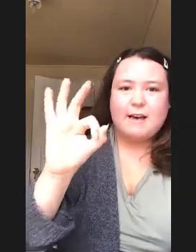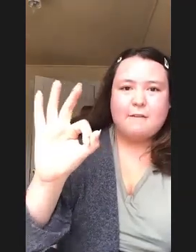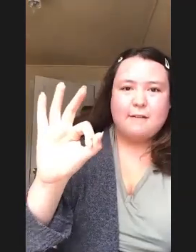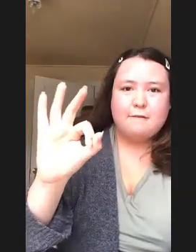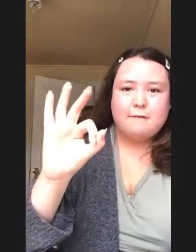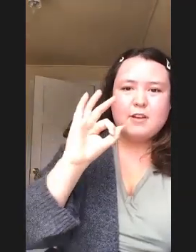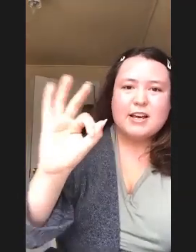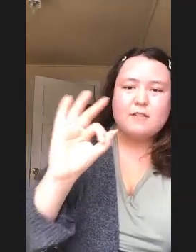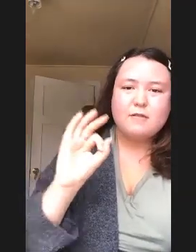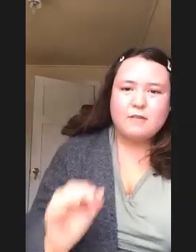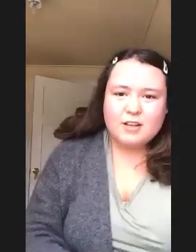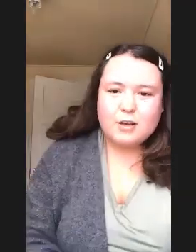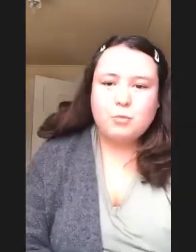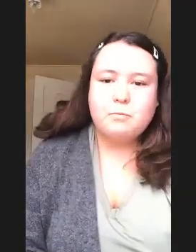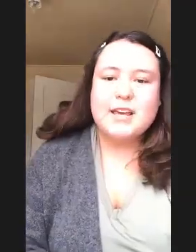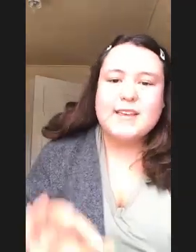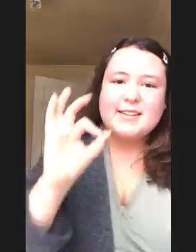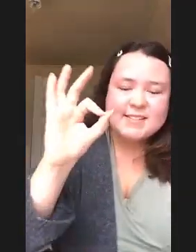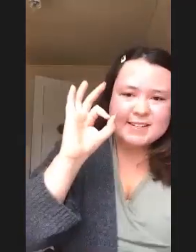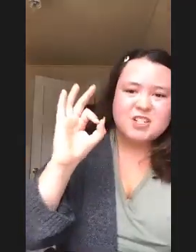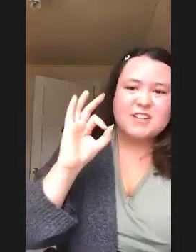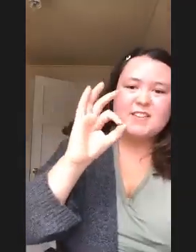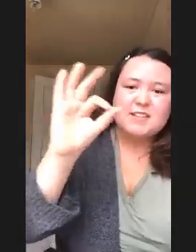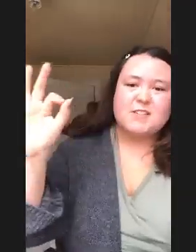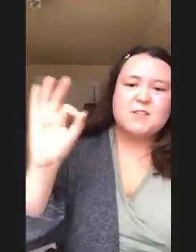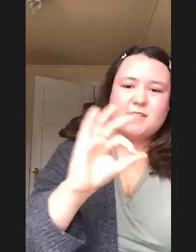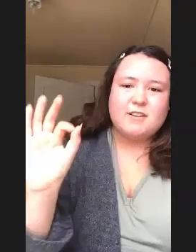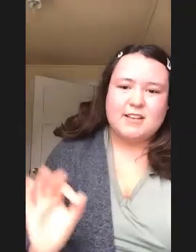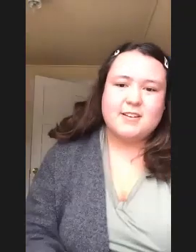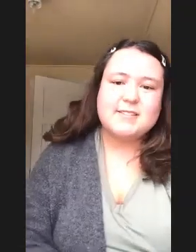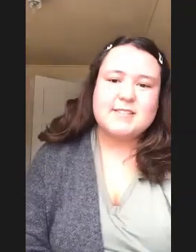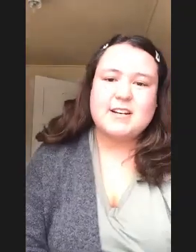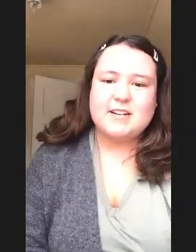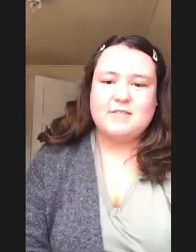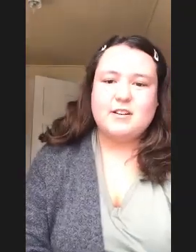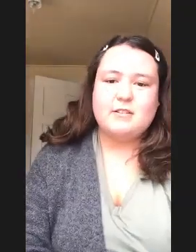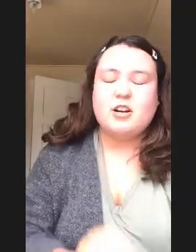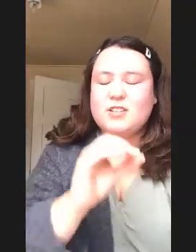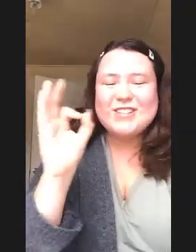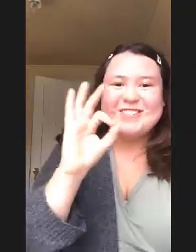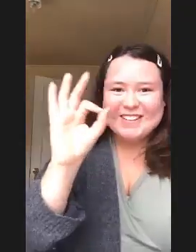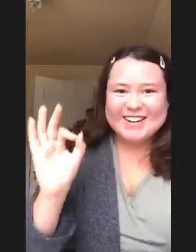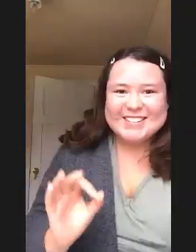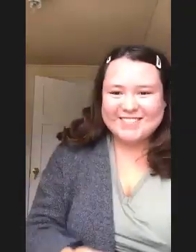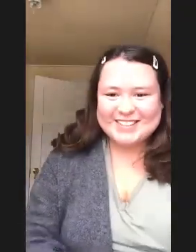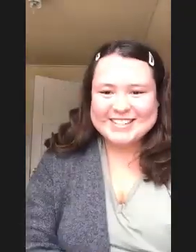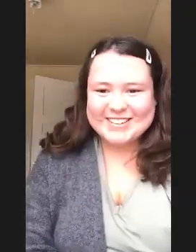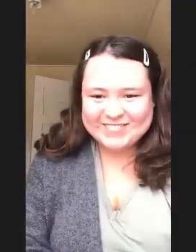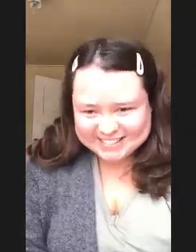TIFF, kind of make that distinction that these are two different letters, or two letters of the same,